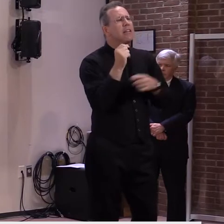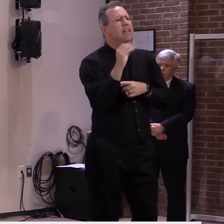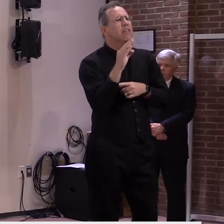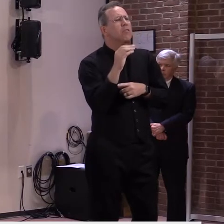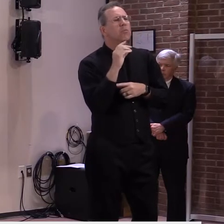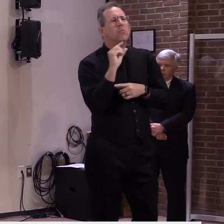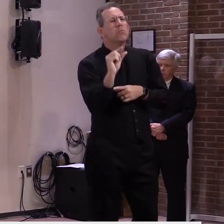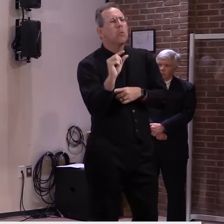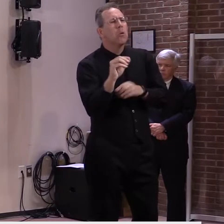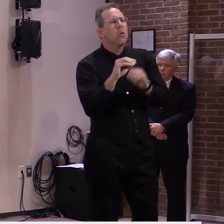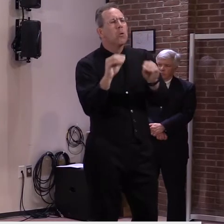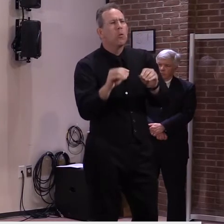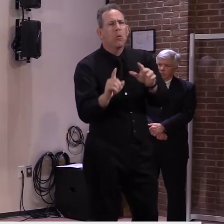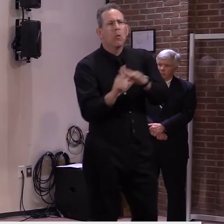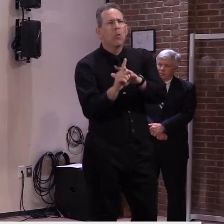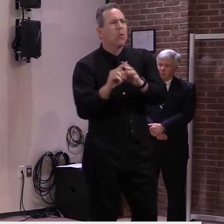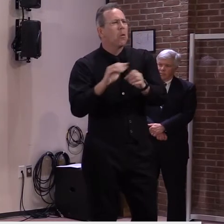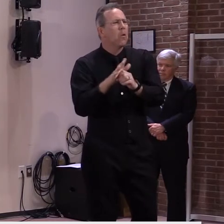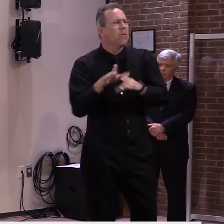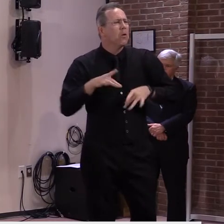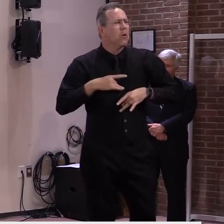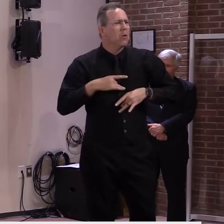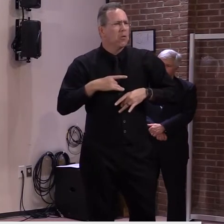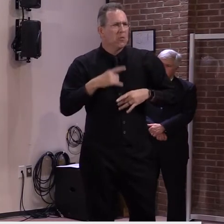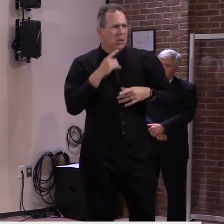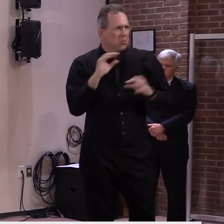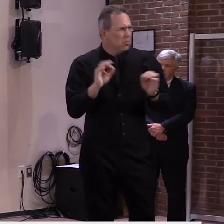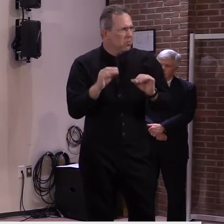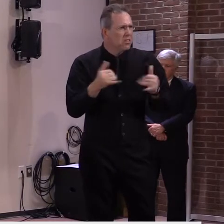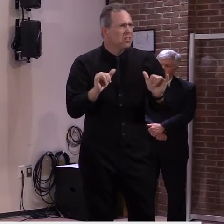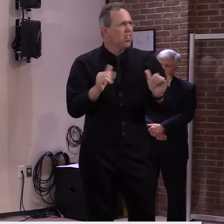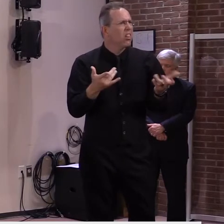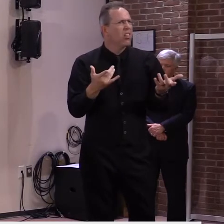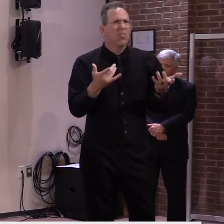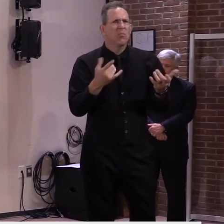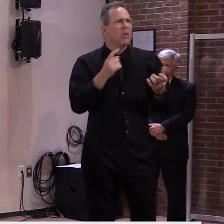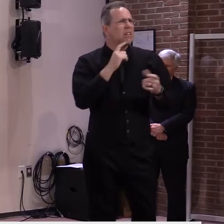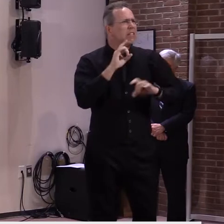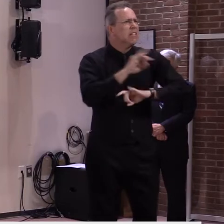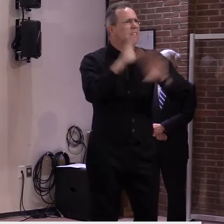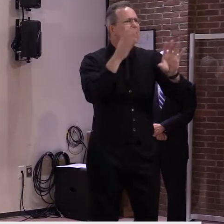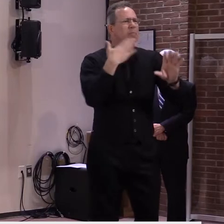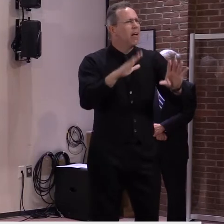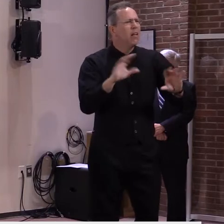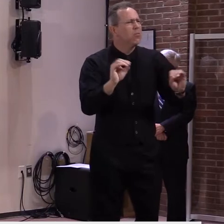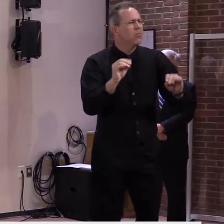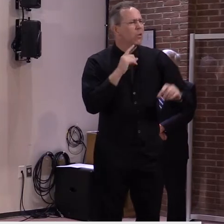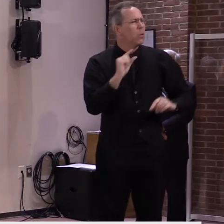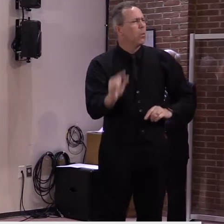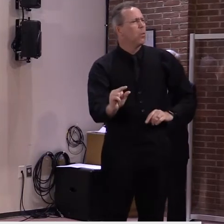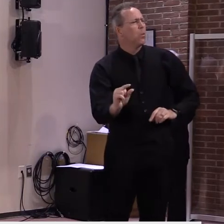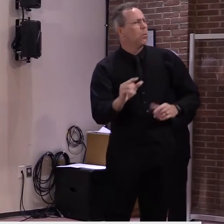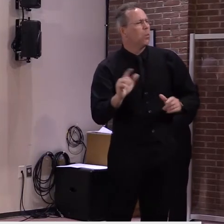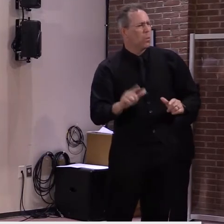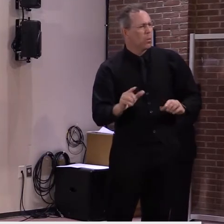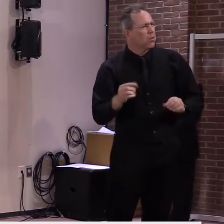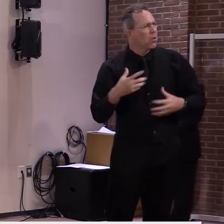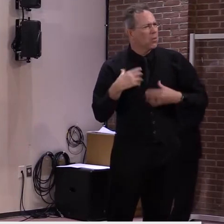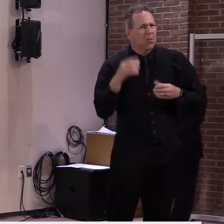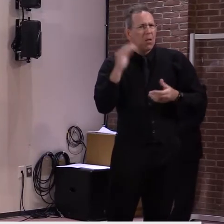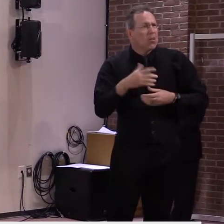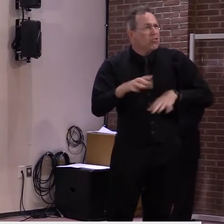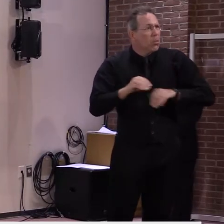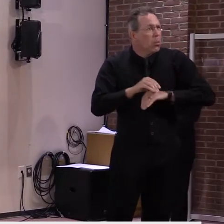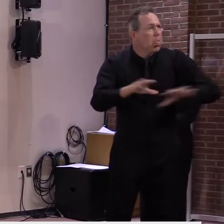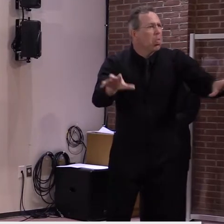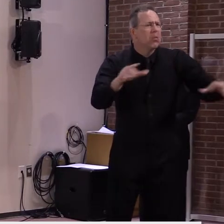it's still unlikely you transmit it to someone else. My point is, because of our vaccination